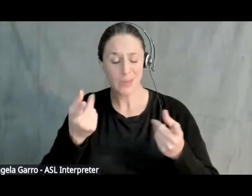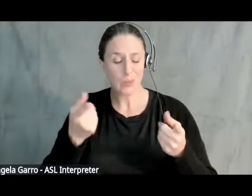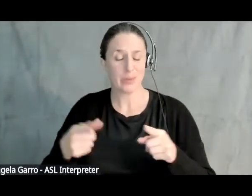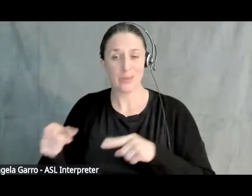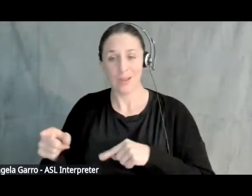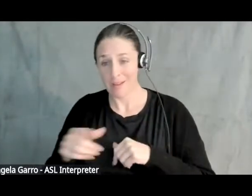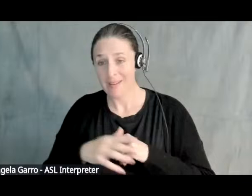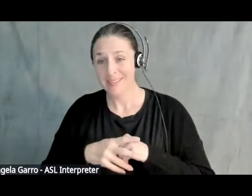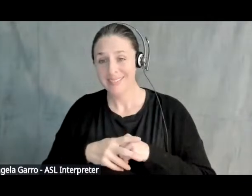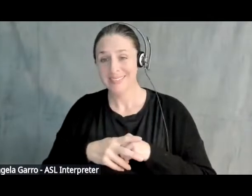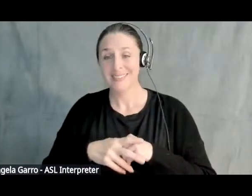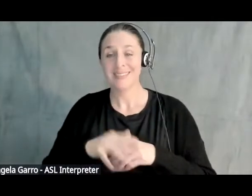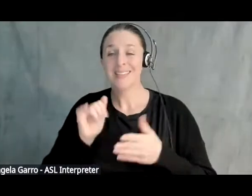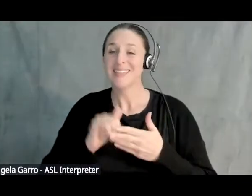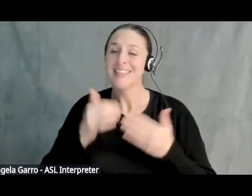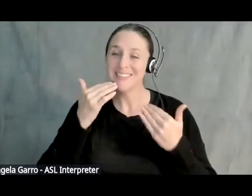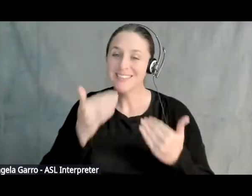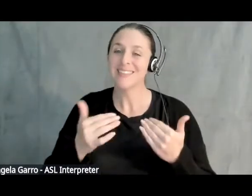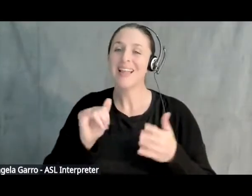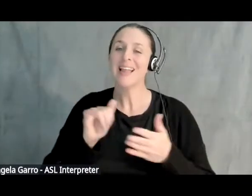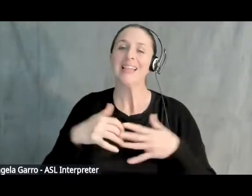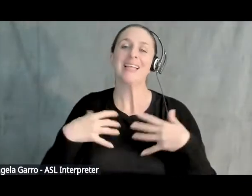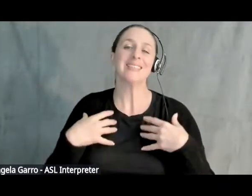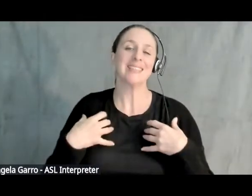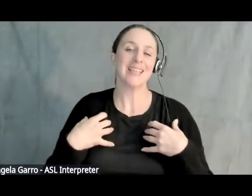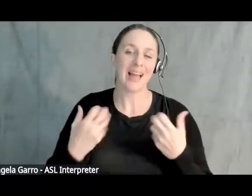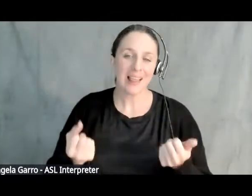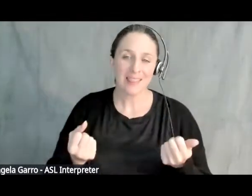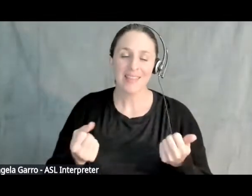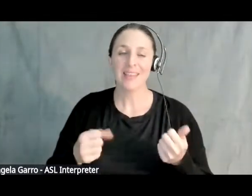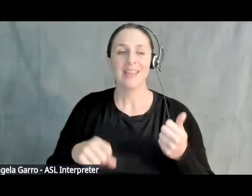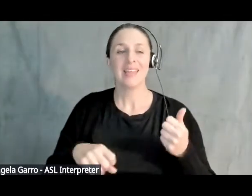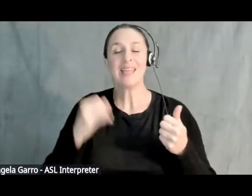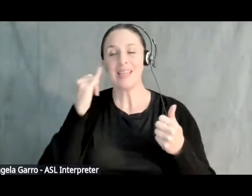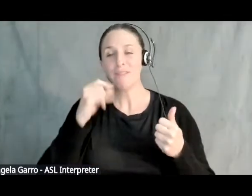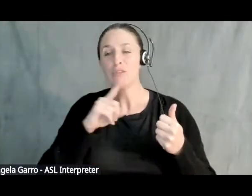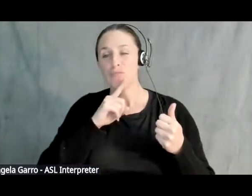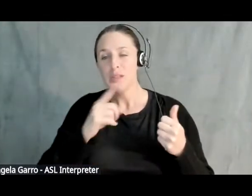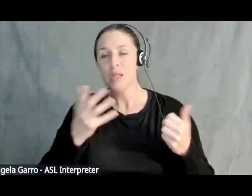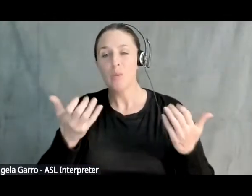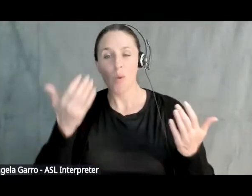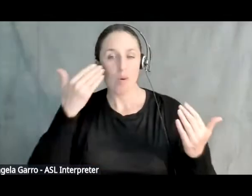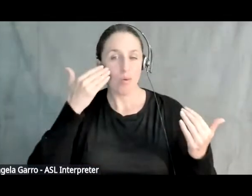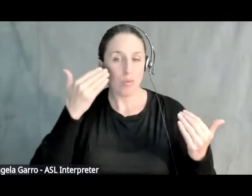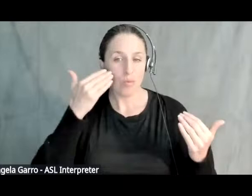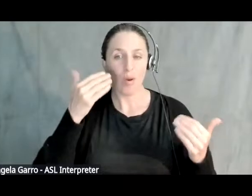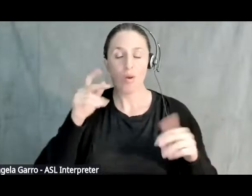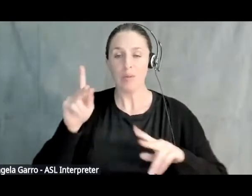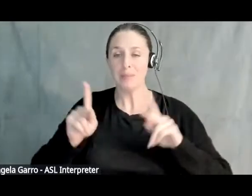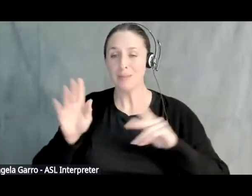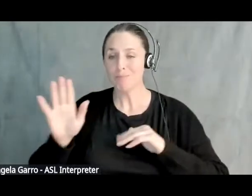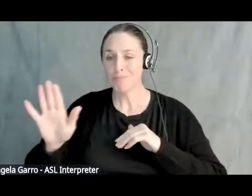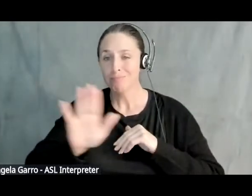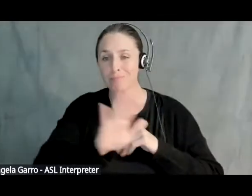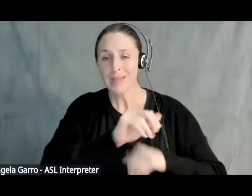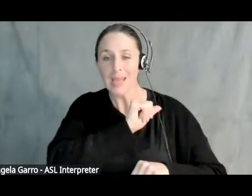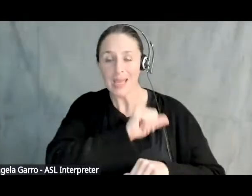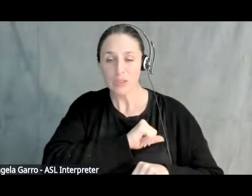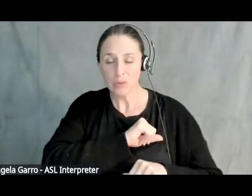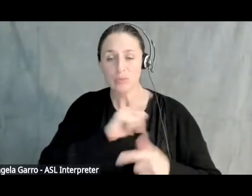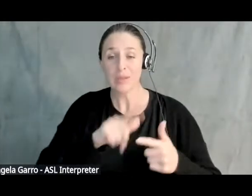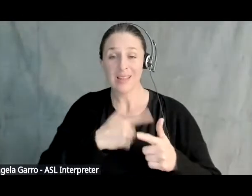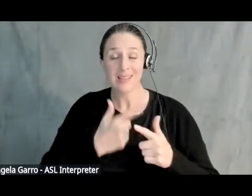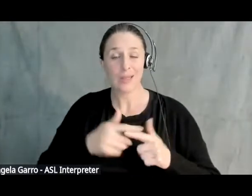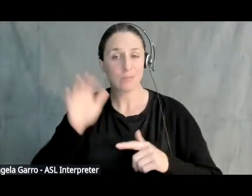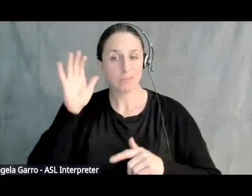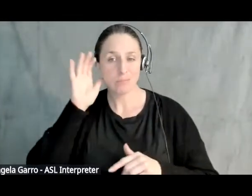and that's good. That's healthy. If you want to really know people's attitudes, you hear in a